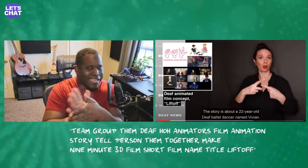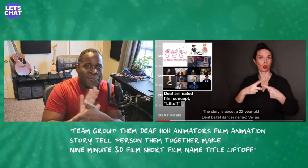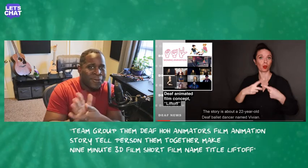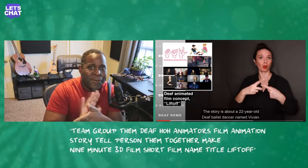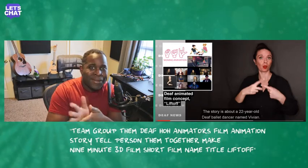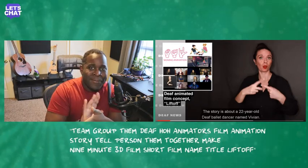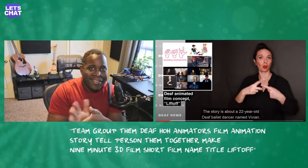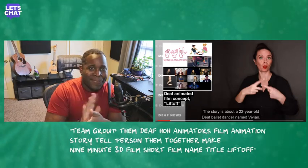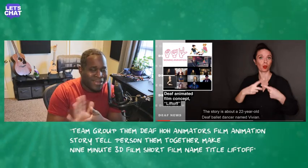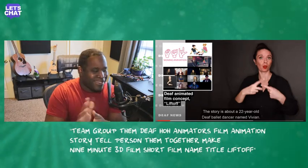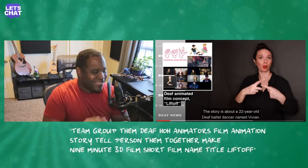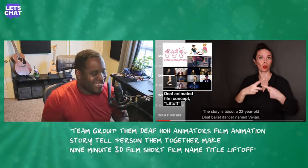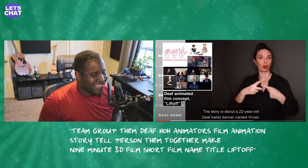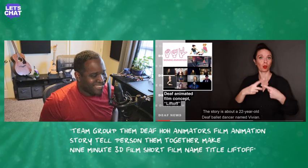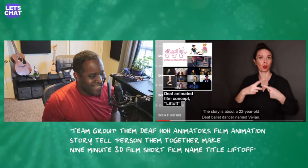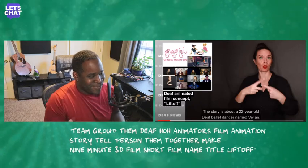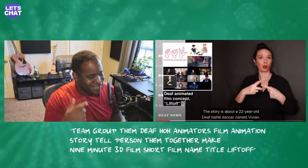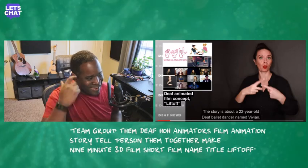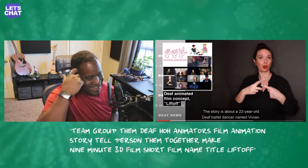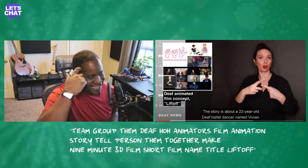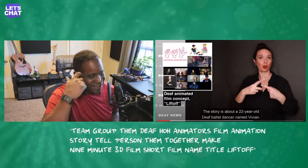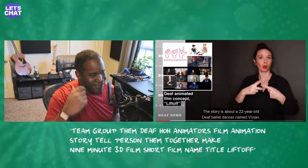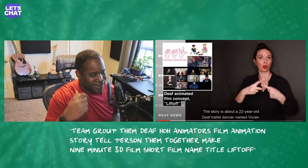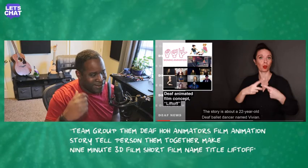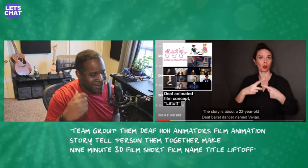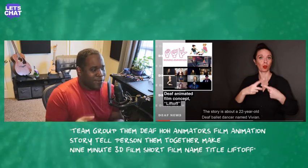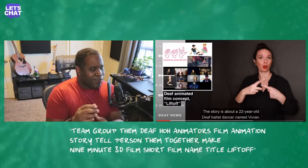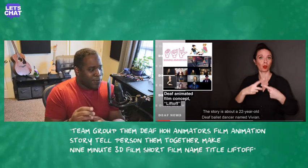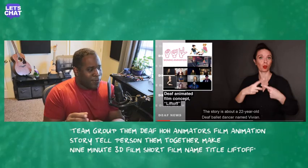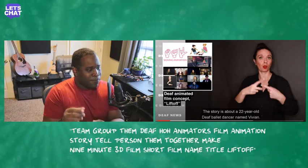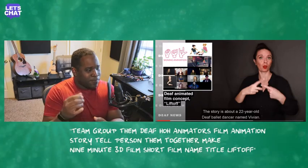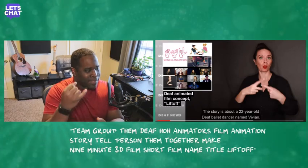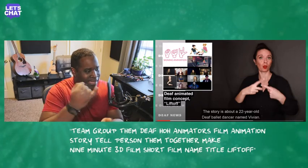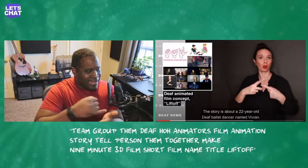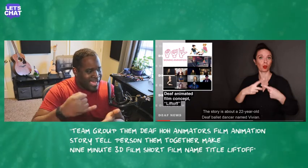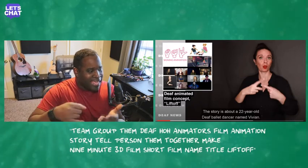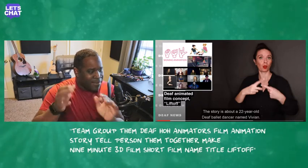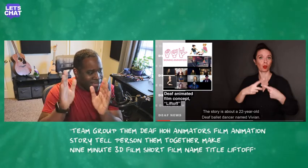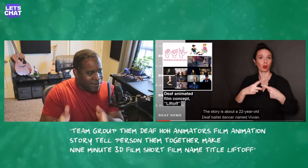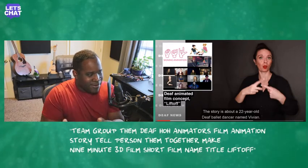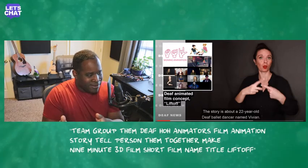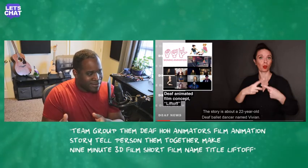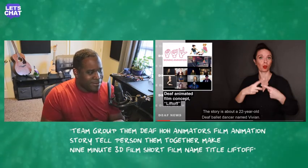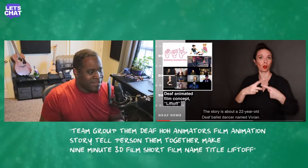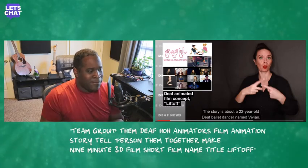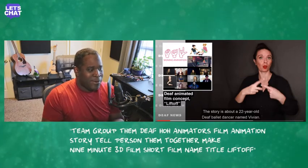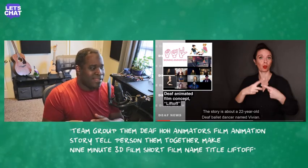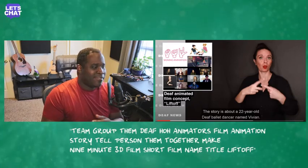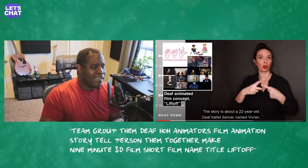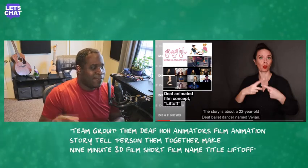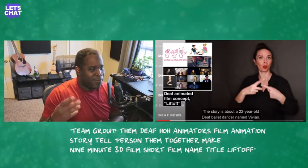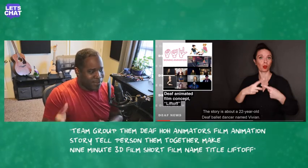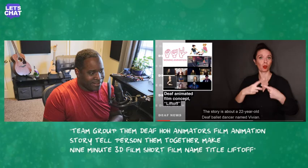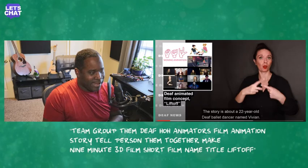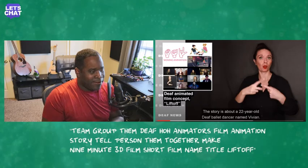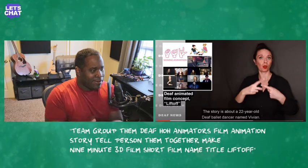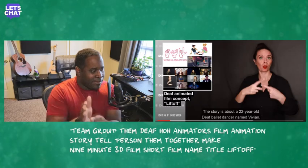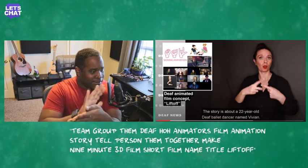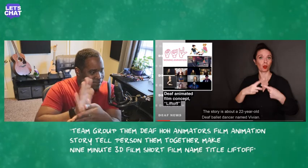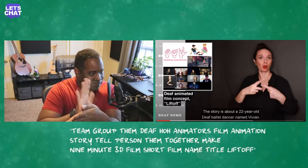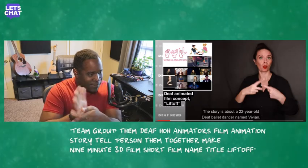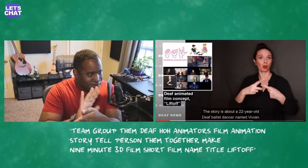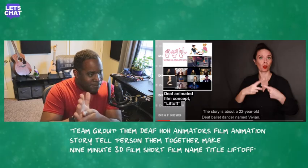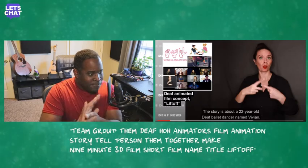reel. Kids won't know what it means, but that's what the sign is, at least for now. So an animator, we didn't say it, we spelled it